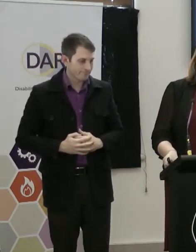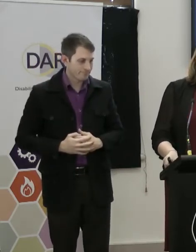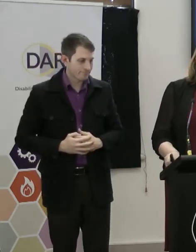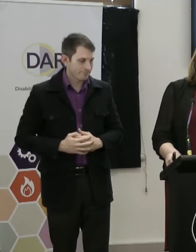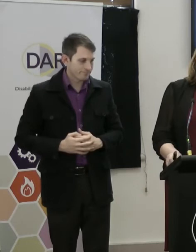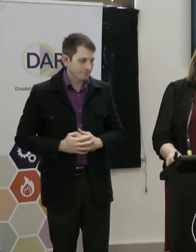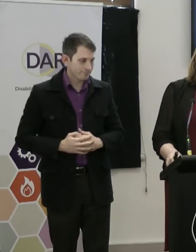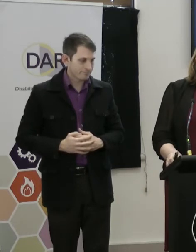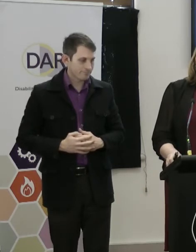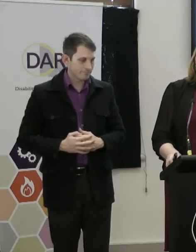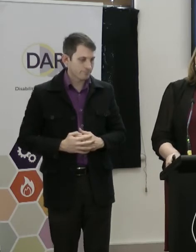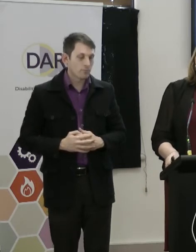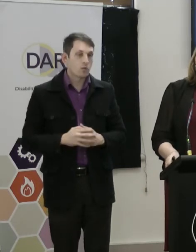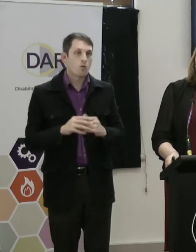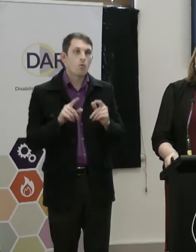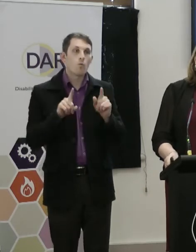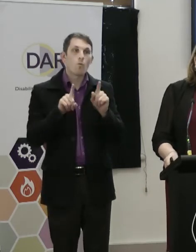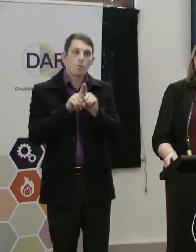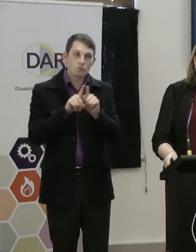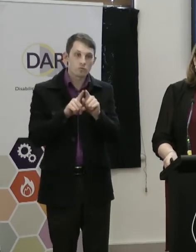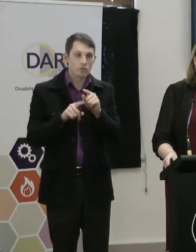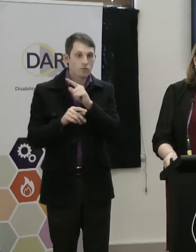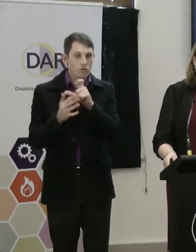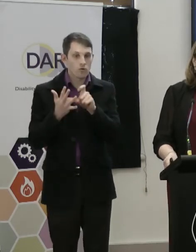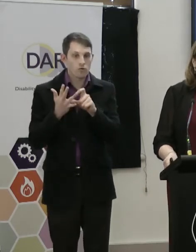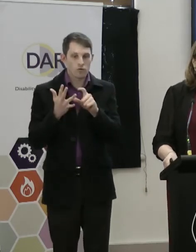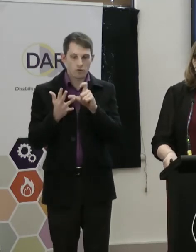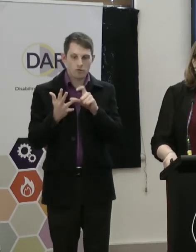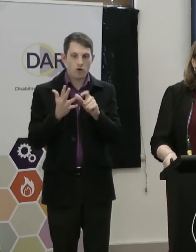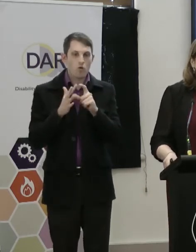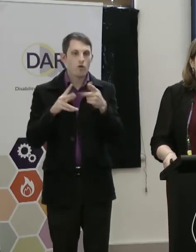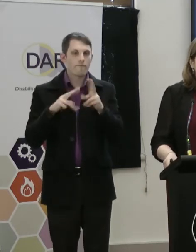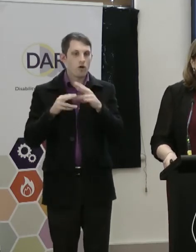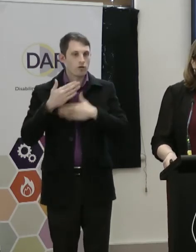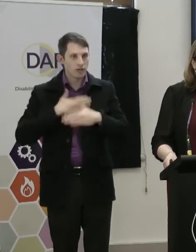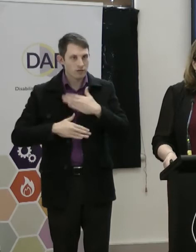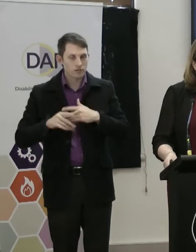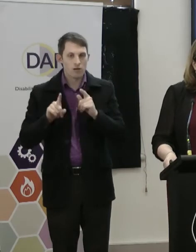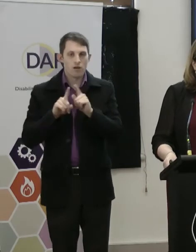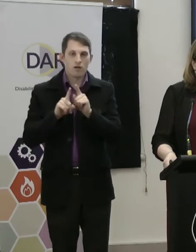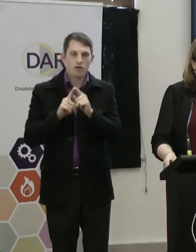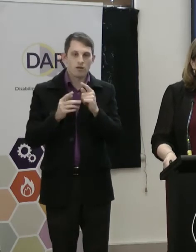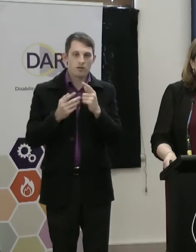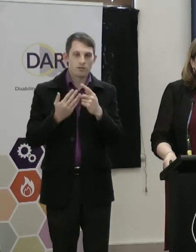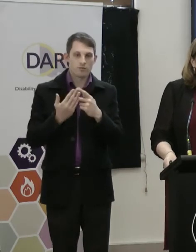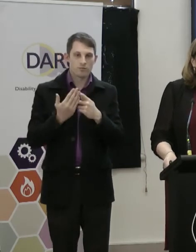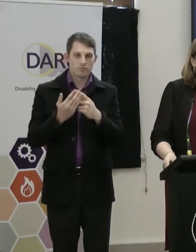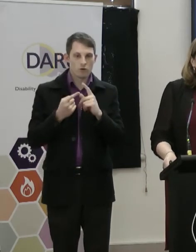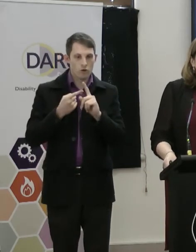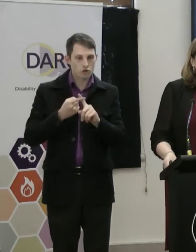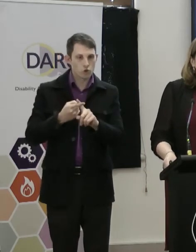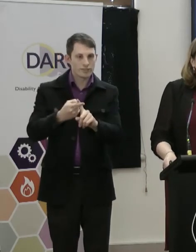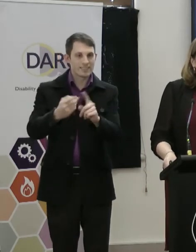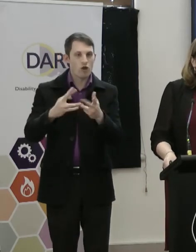There's also some coverage in terms of Code of Conduct with programs such as the Continuity of Support program.